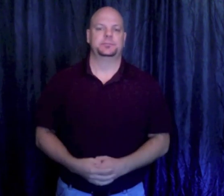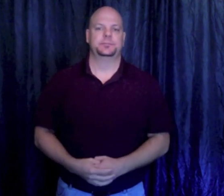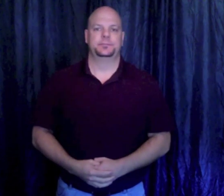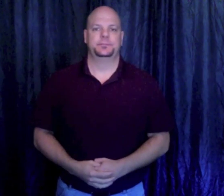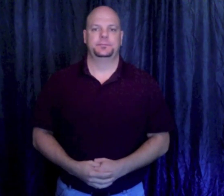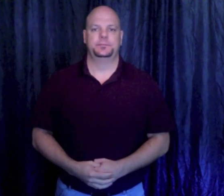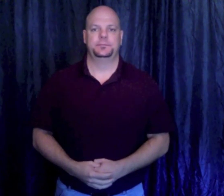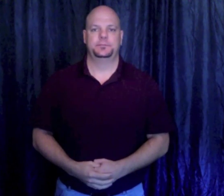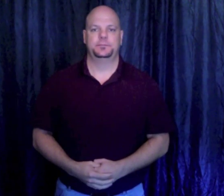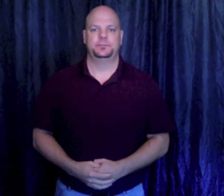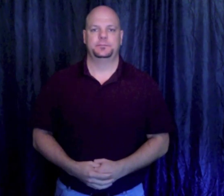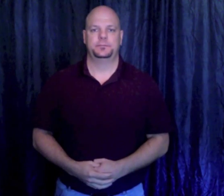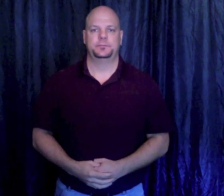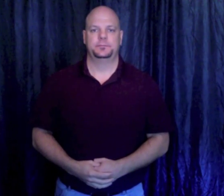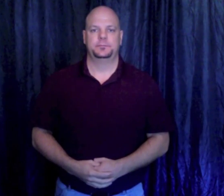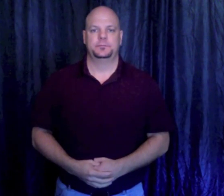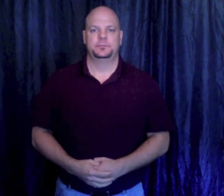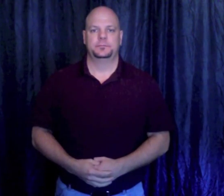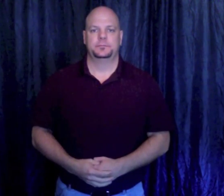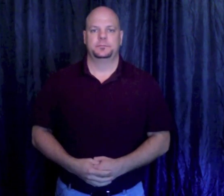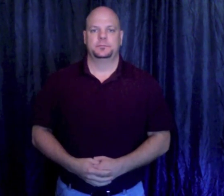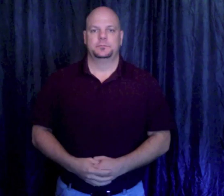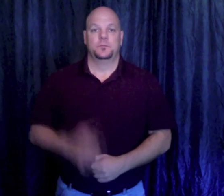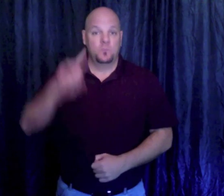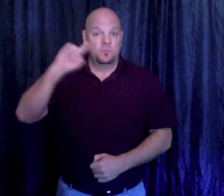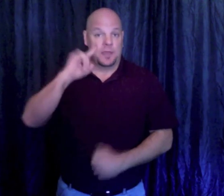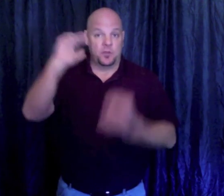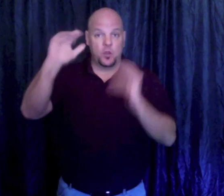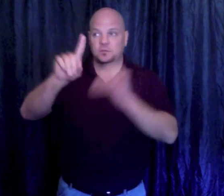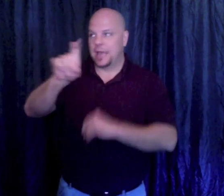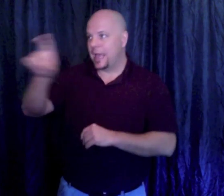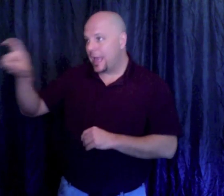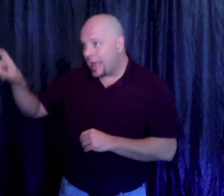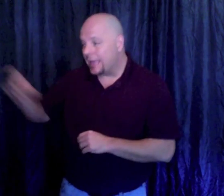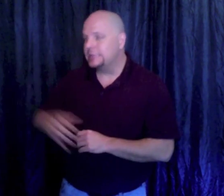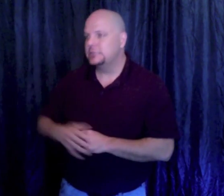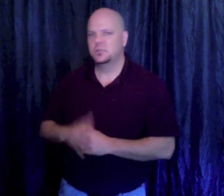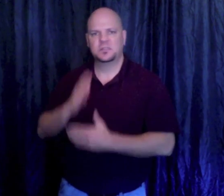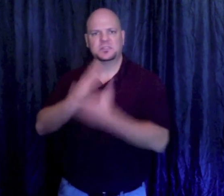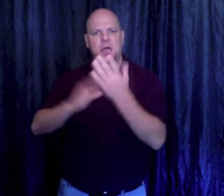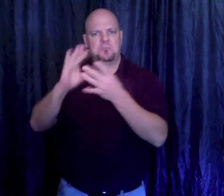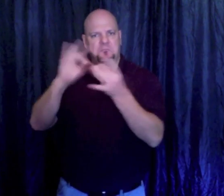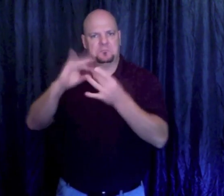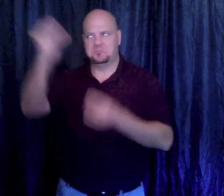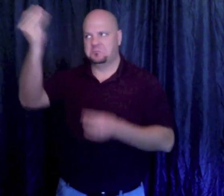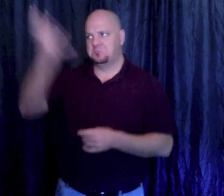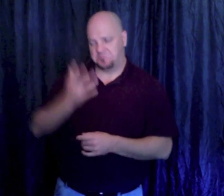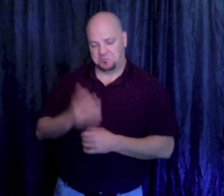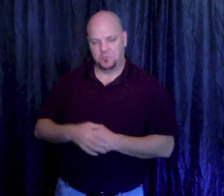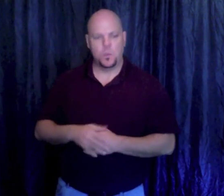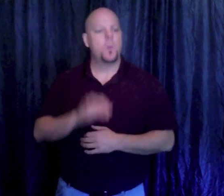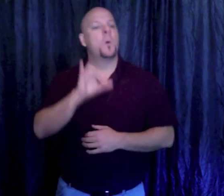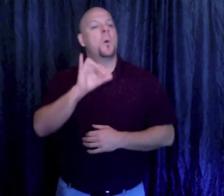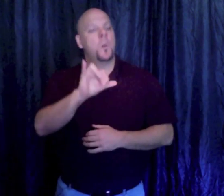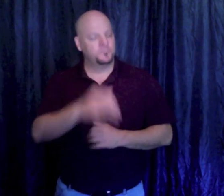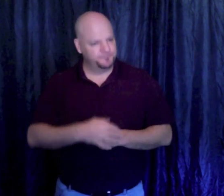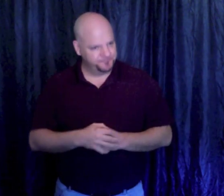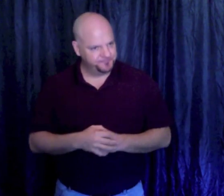So when I asked these adults, some of them said that the interpreter acts like